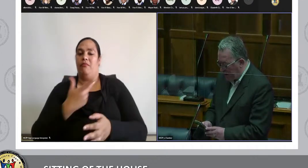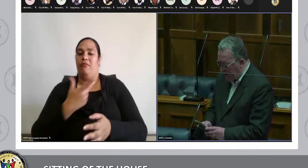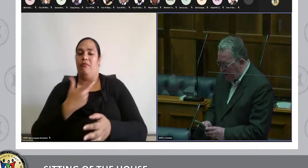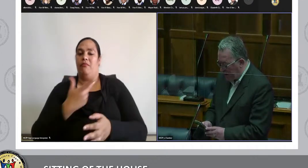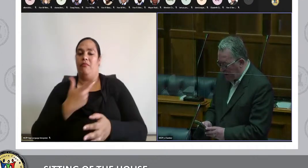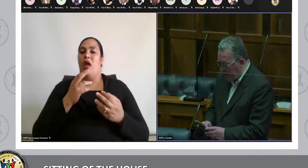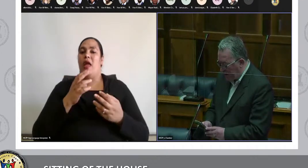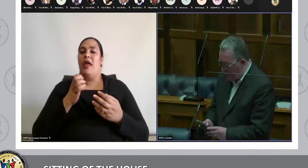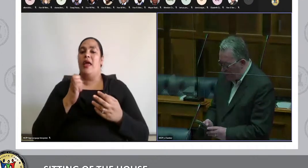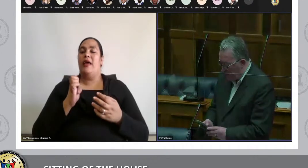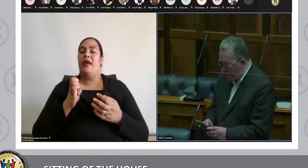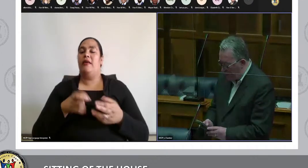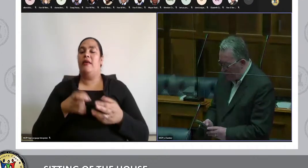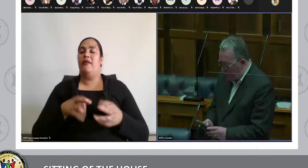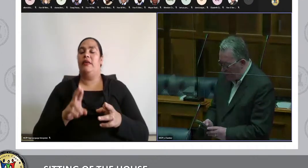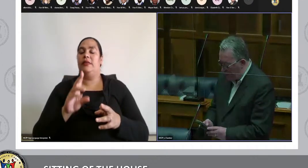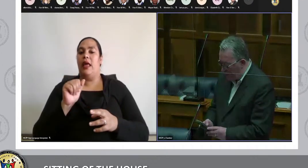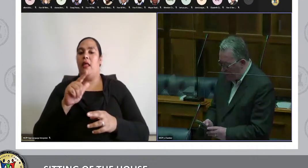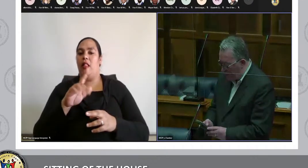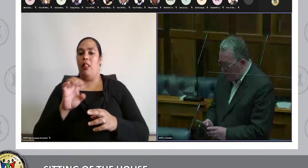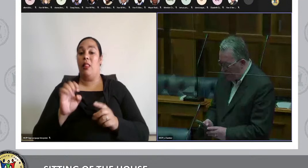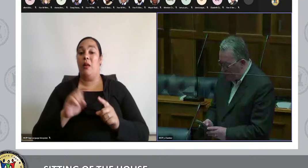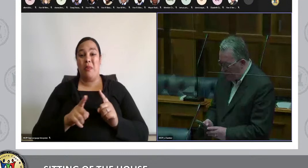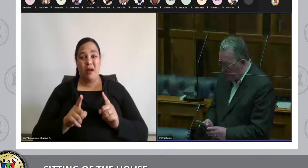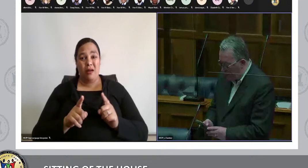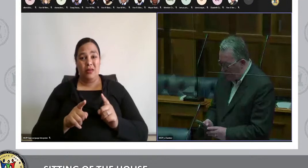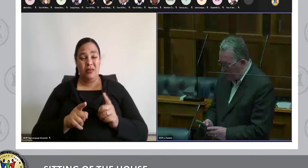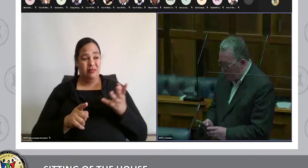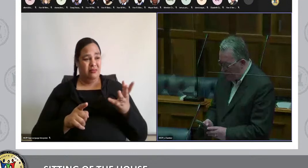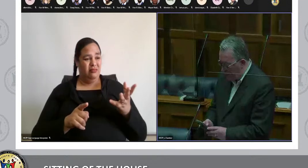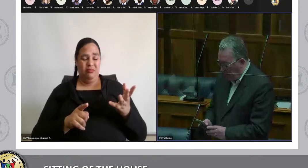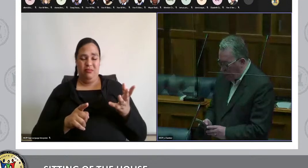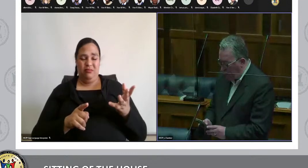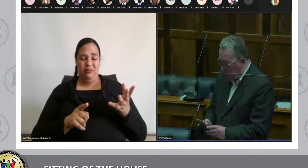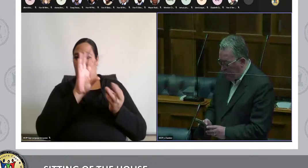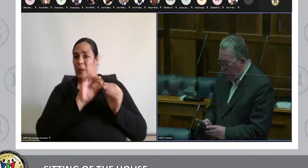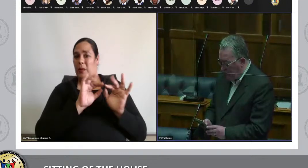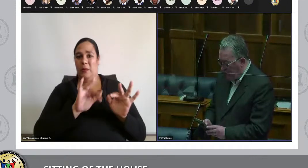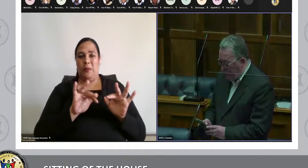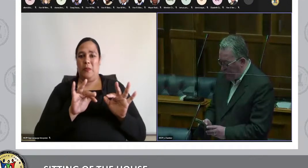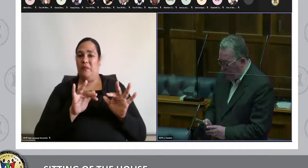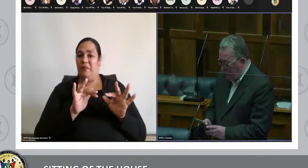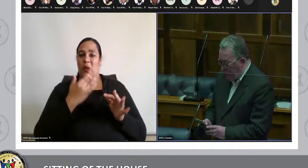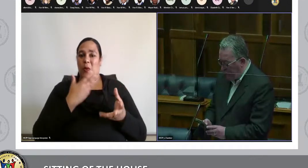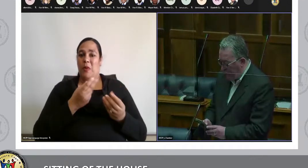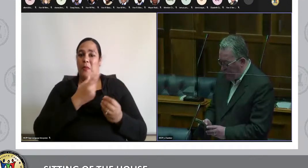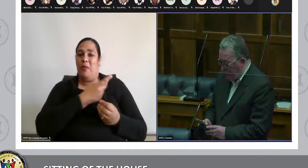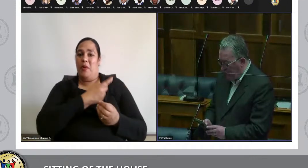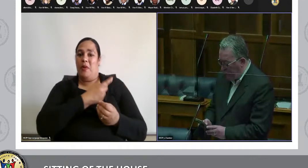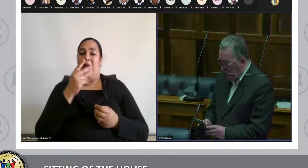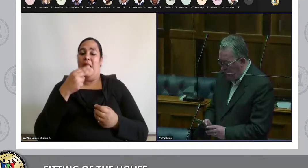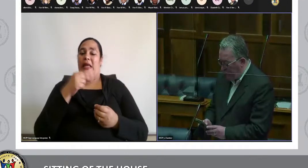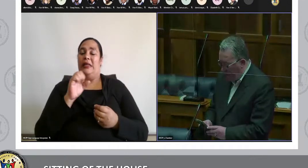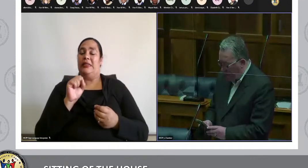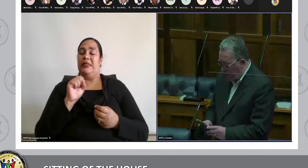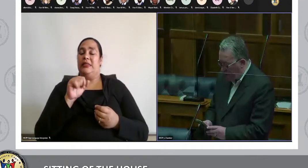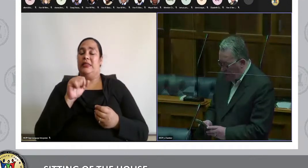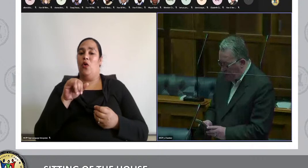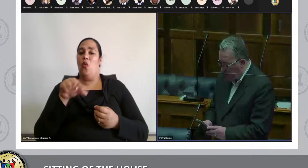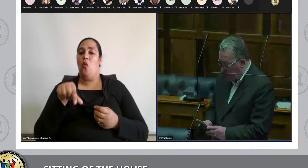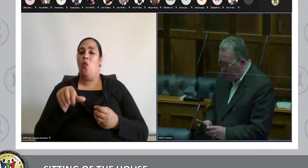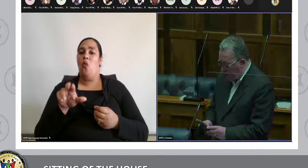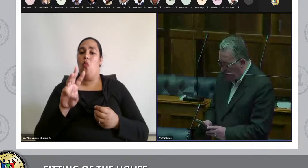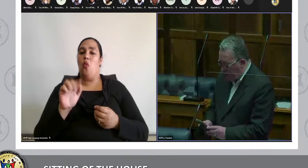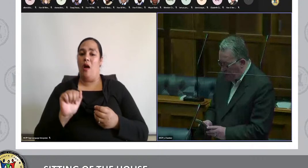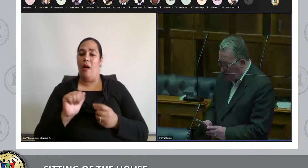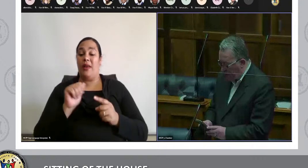in Riversdale. While this may certainly not be the total number of people vaccinated in Hessequa, the ANC remains